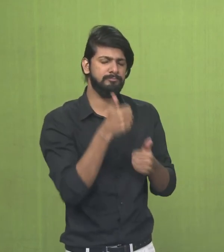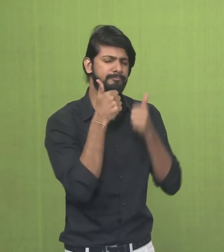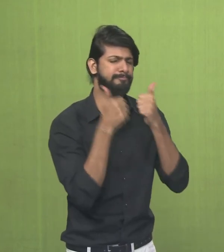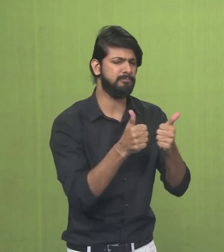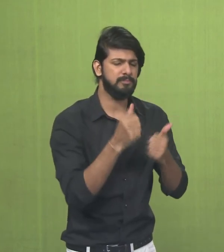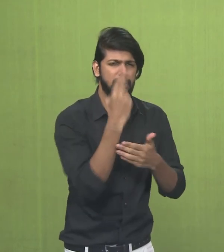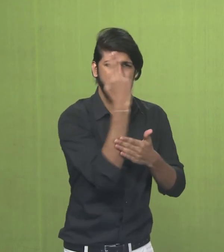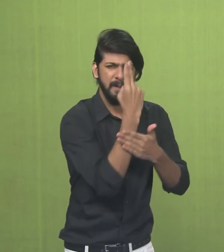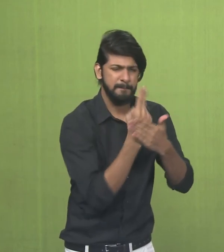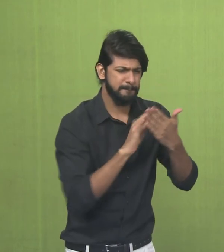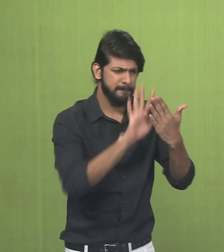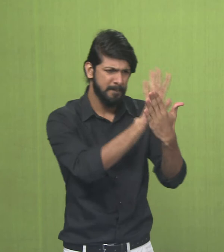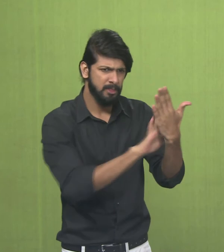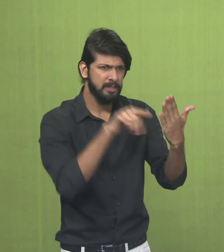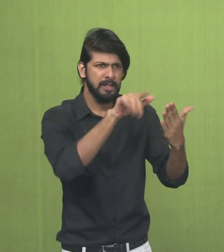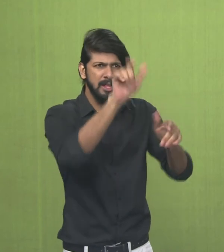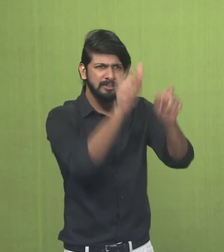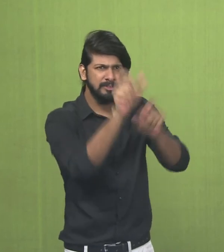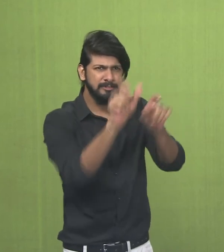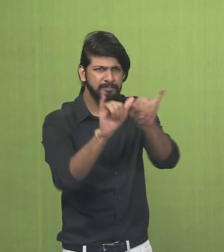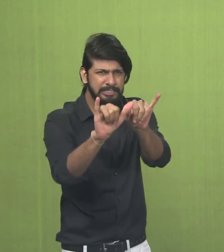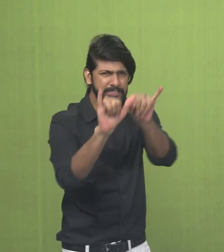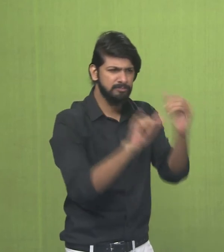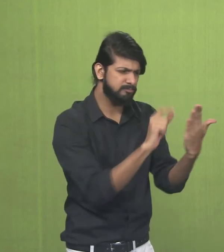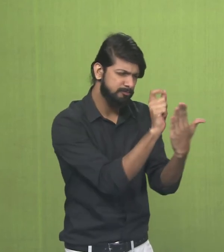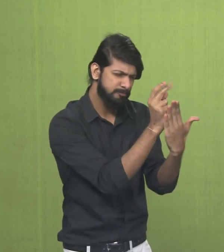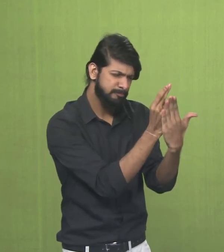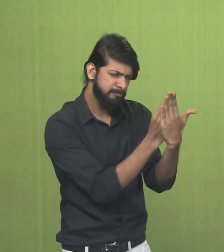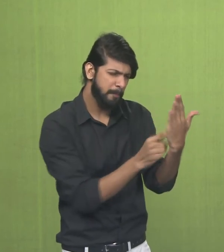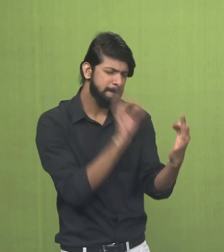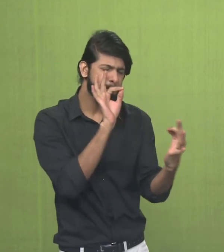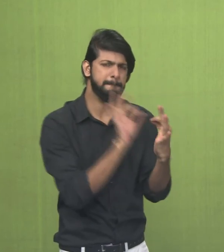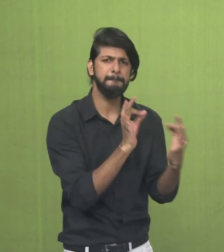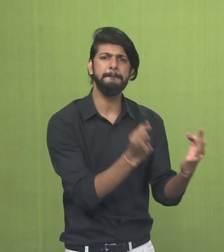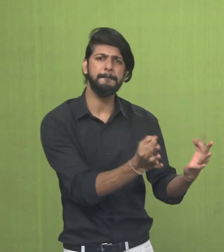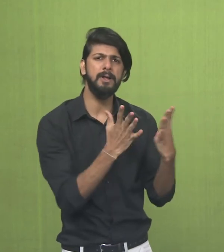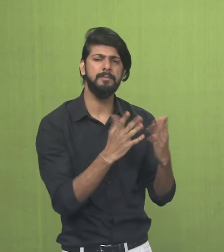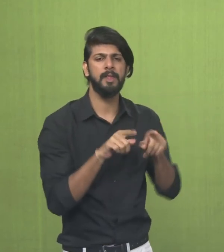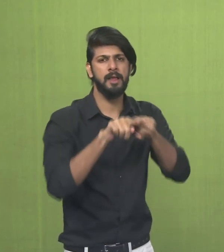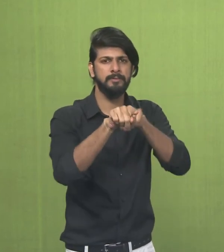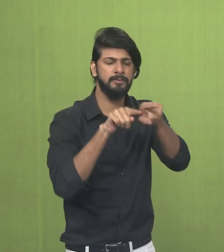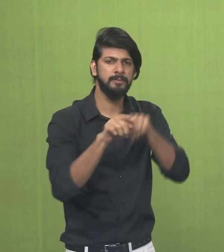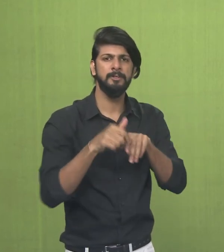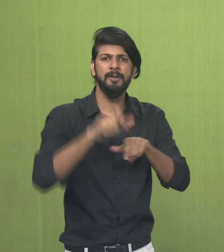And the fact was that Indian artists were able to depict the Indian subjects more accurately.